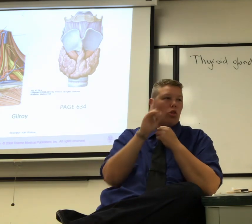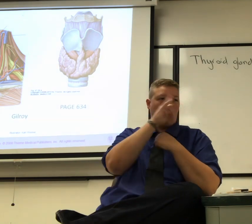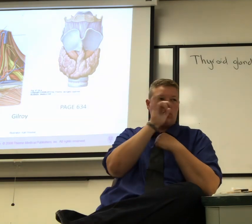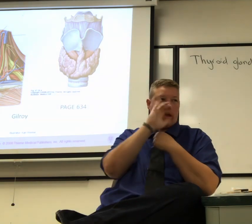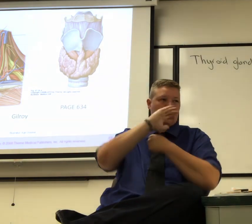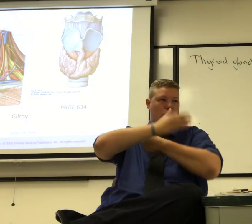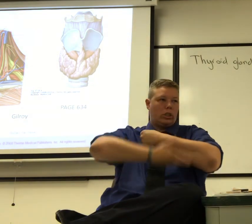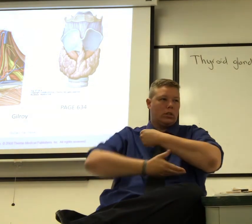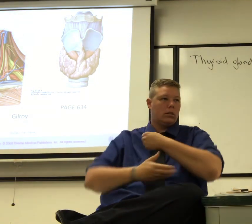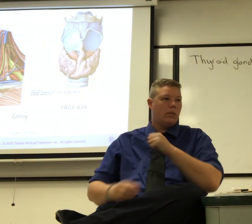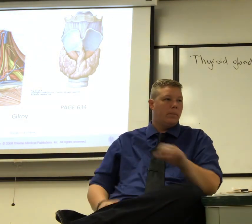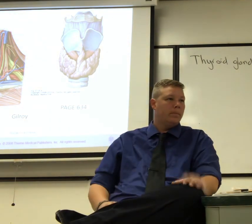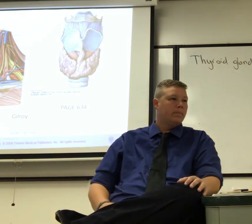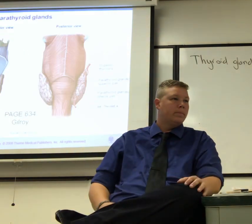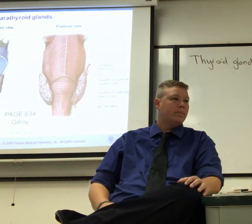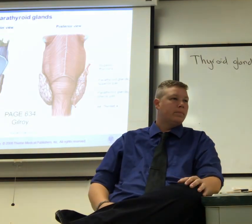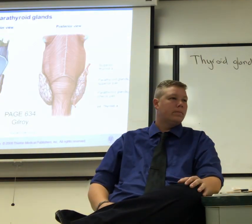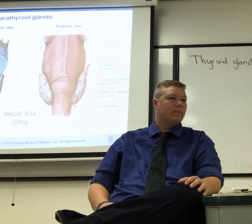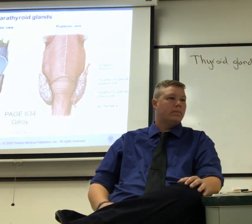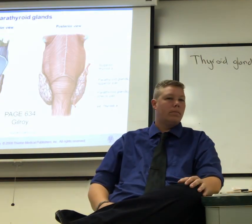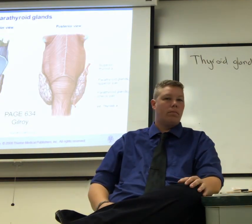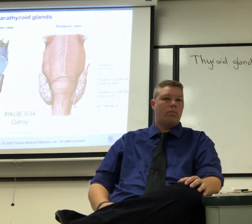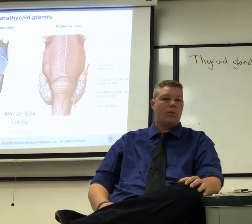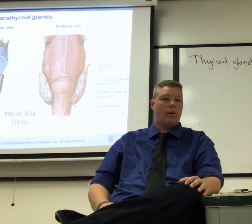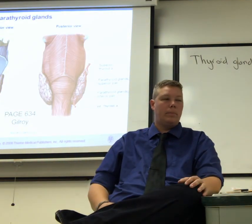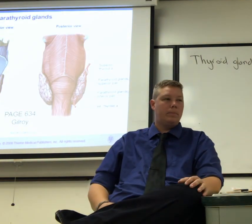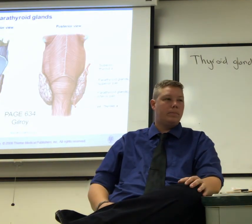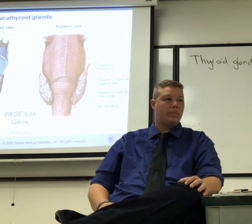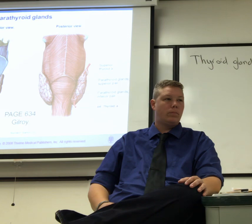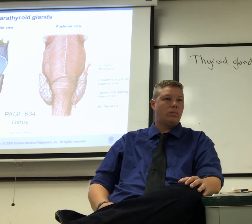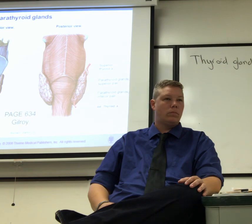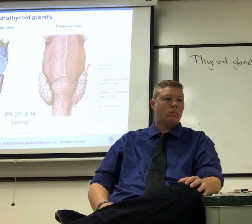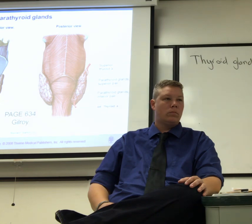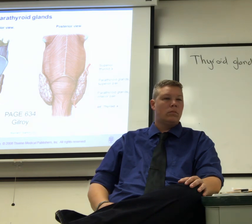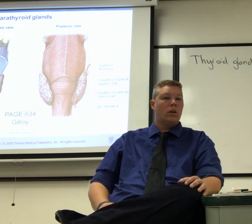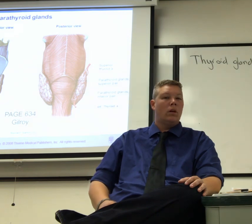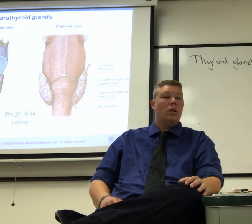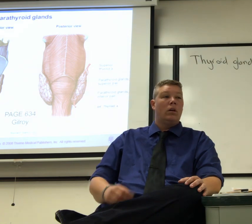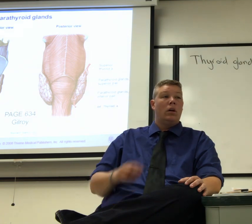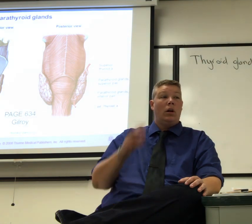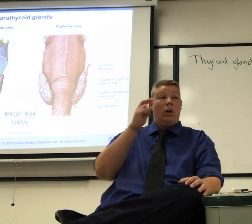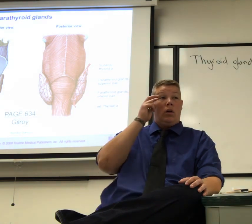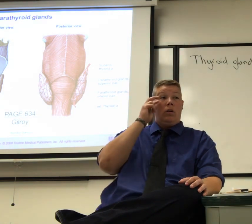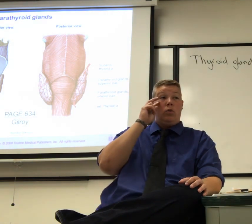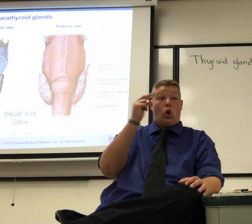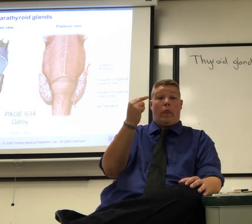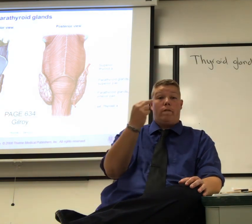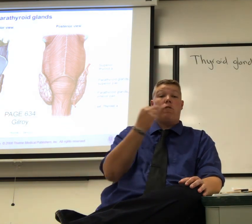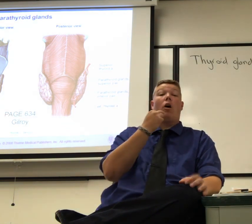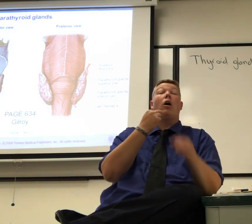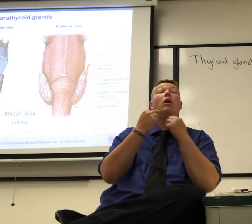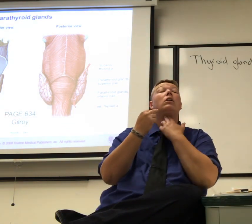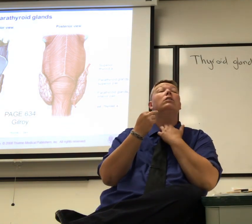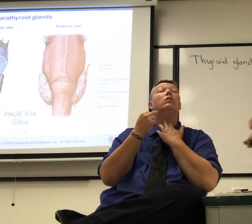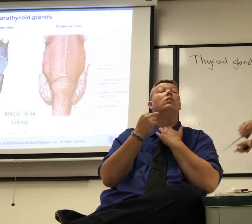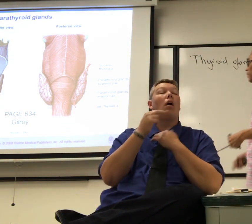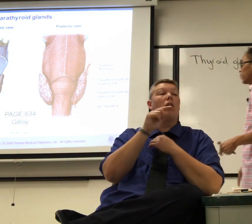the shield-shaped cartilage that it's just below. So that's where it is. It's in the neck, basically.